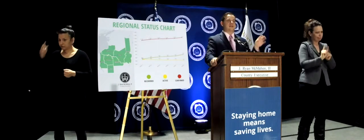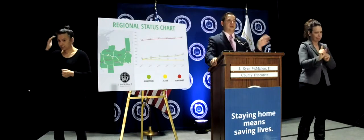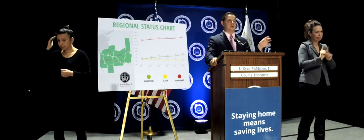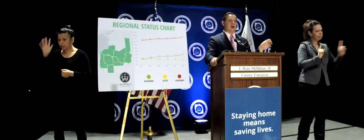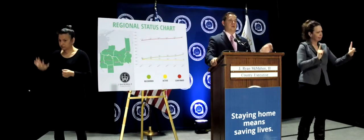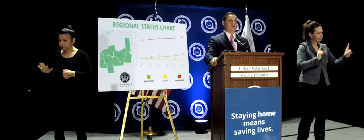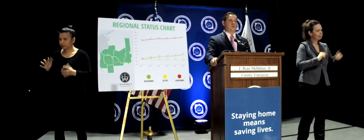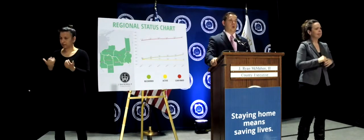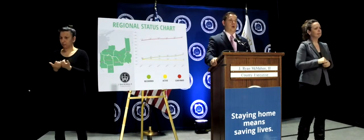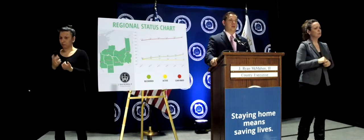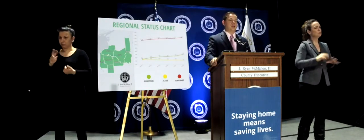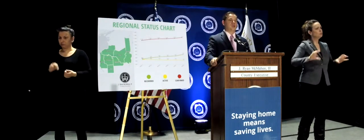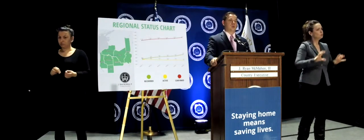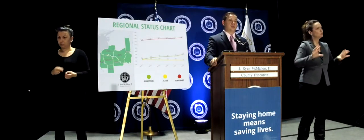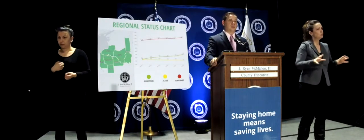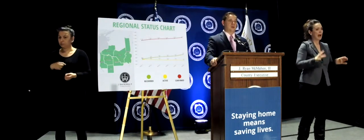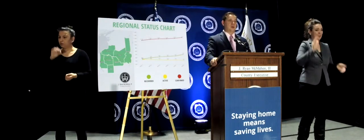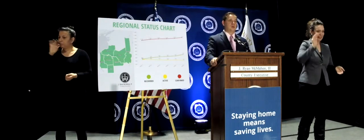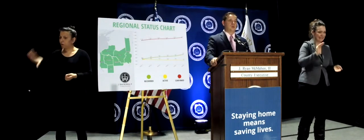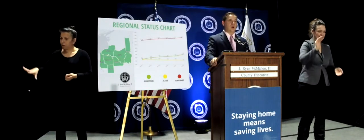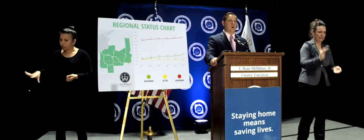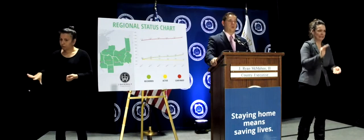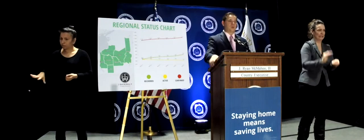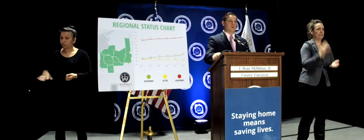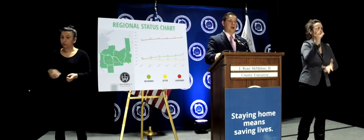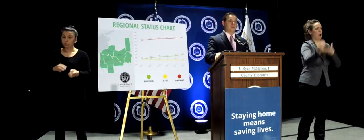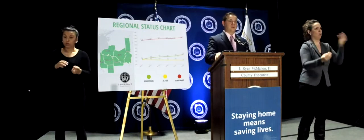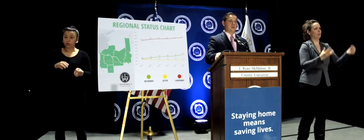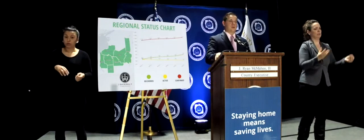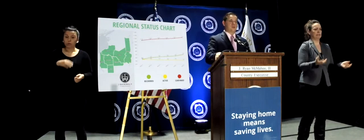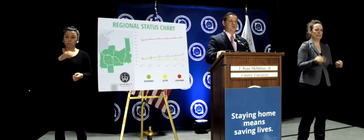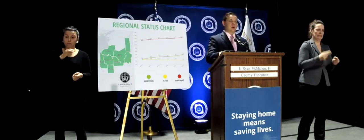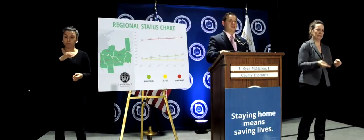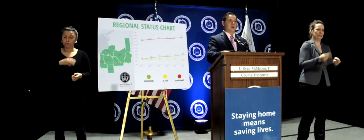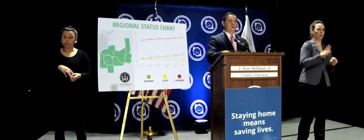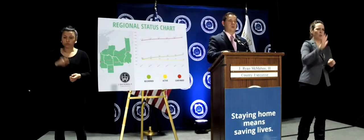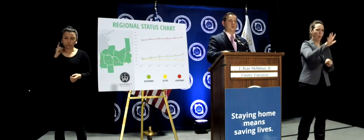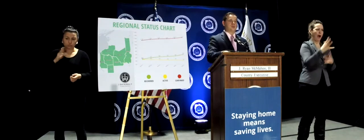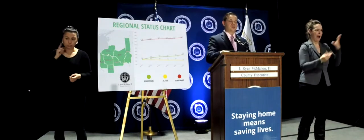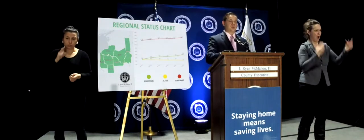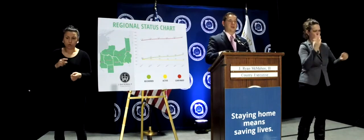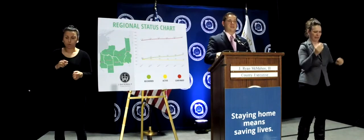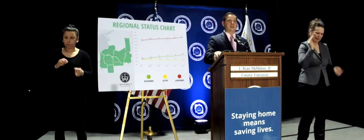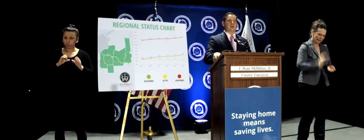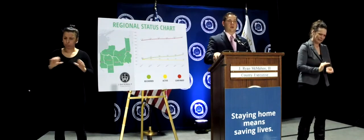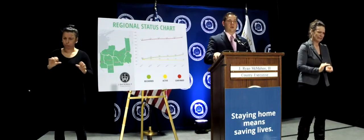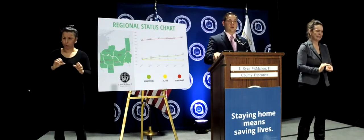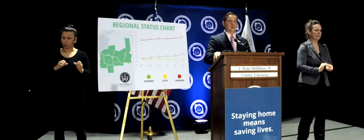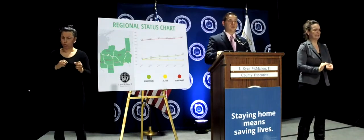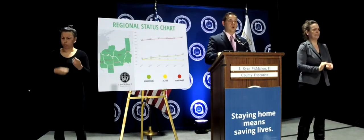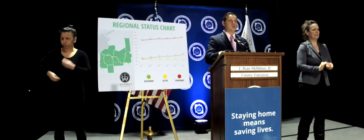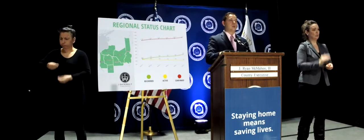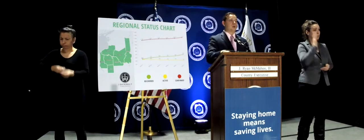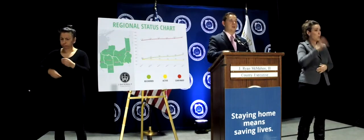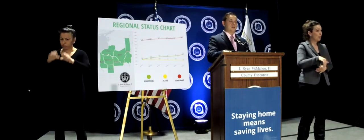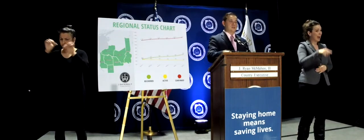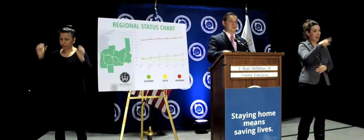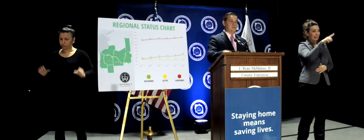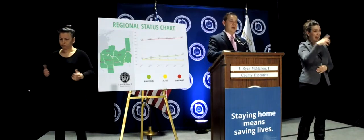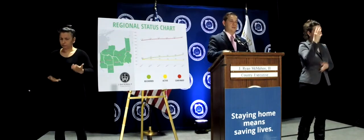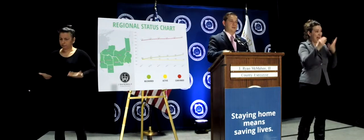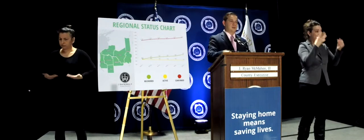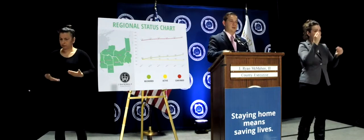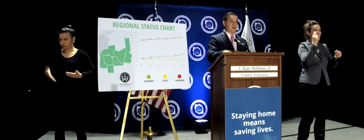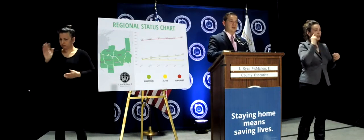need me to tell you how to do more each week. You know the threat. This threat has been with us. This threat is a killer. You know somebody that